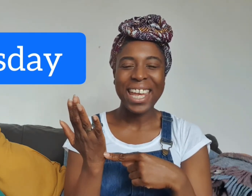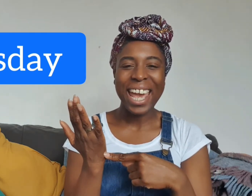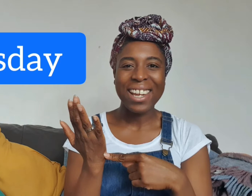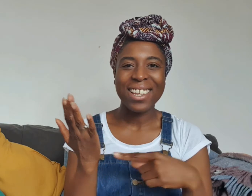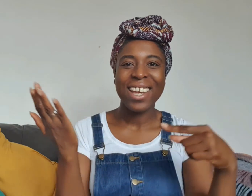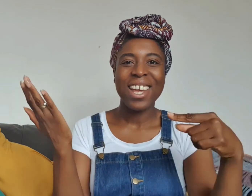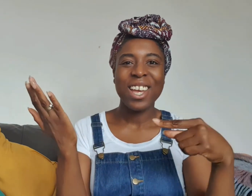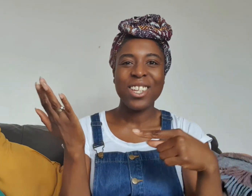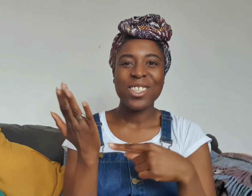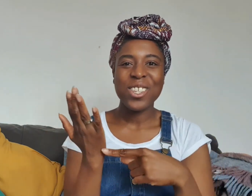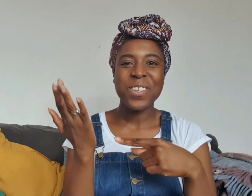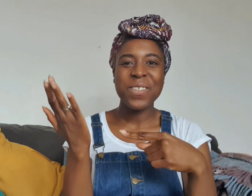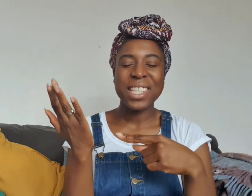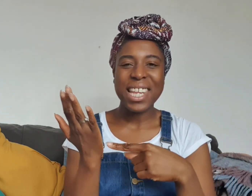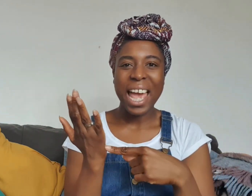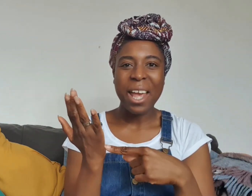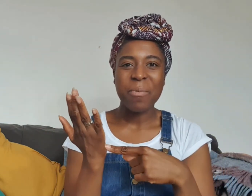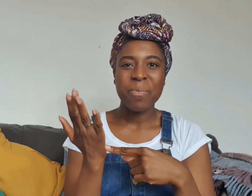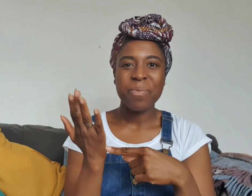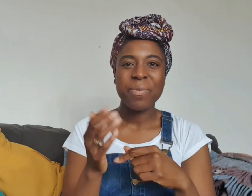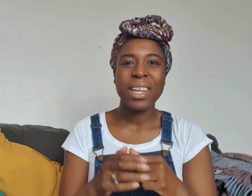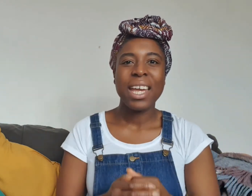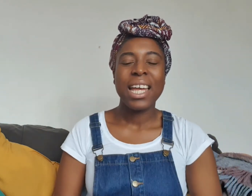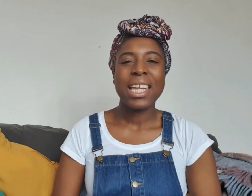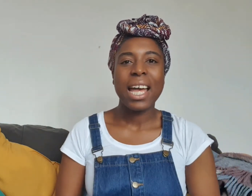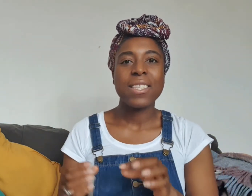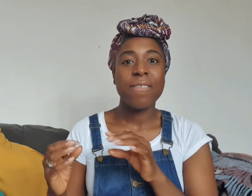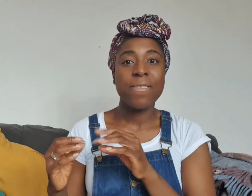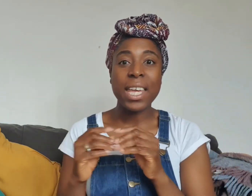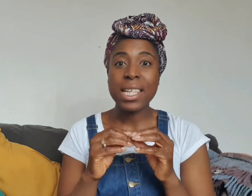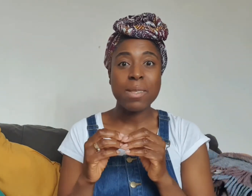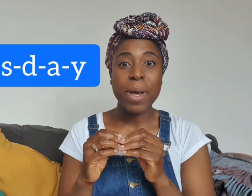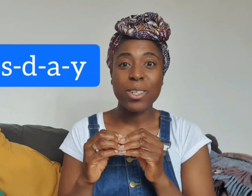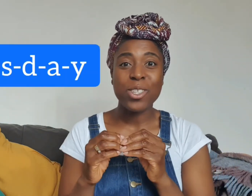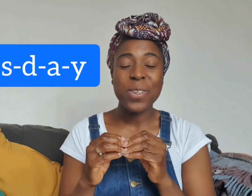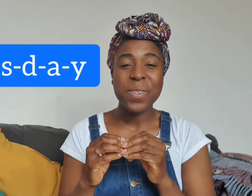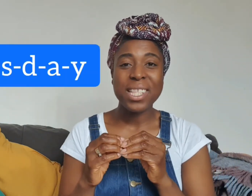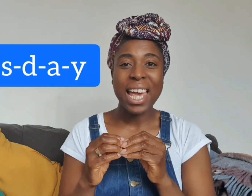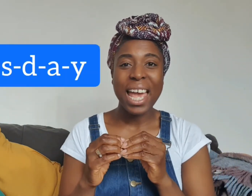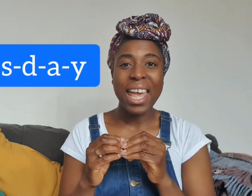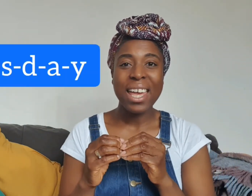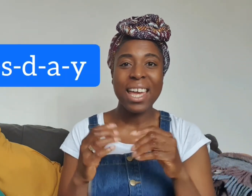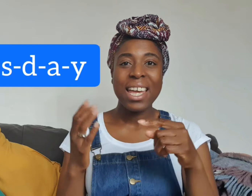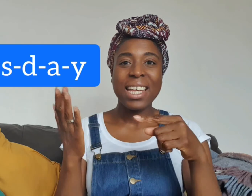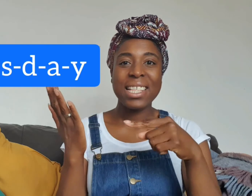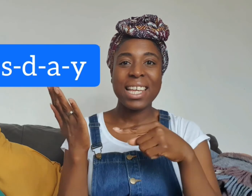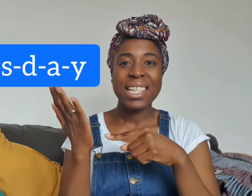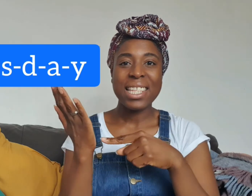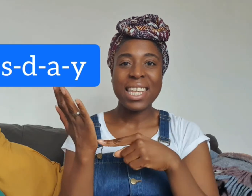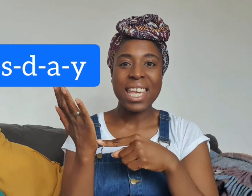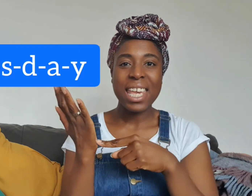again. Tuesday. Now to fingerspell Tuesday,